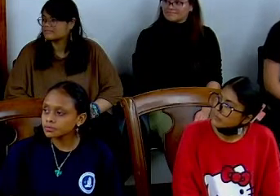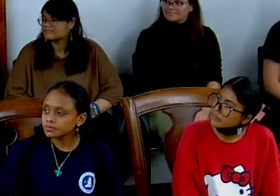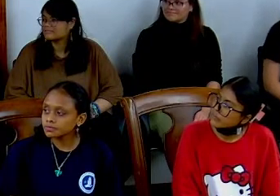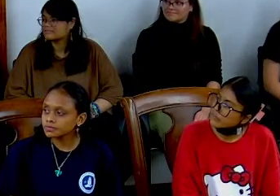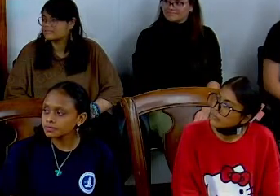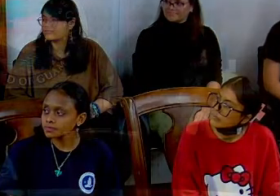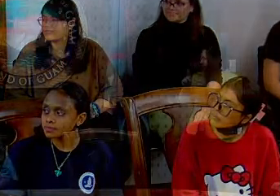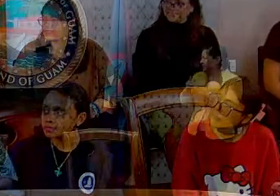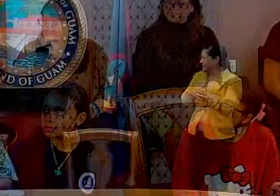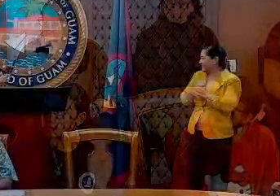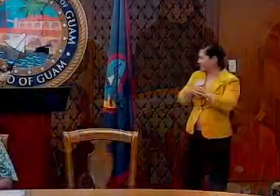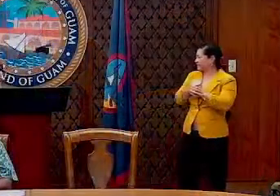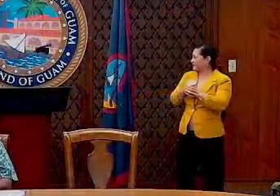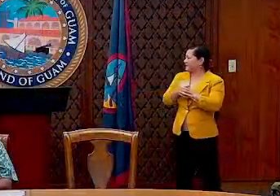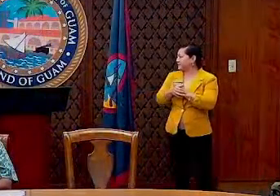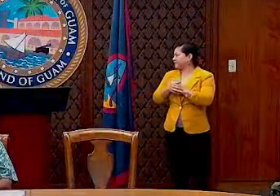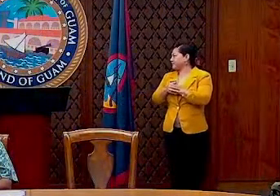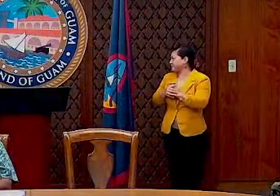interpreter.